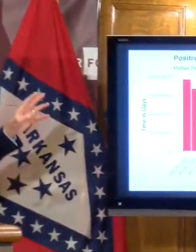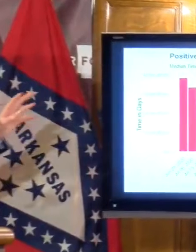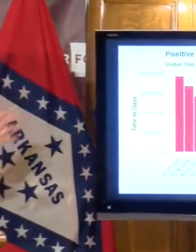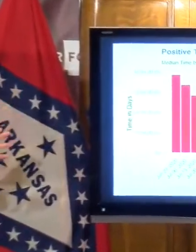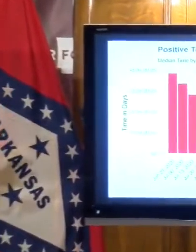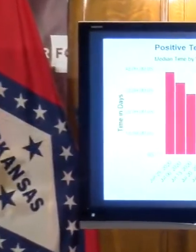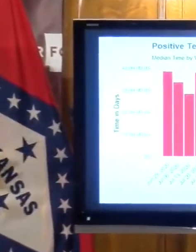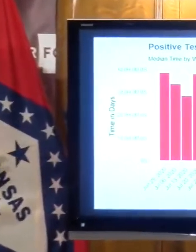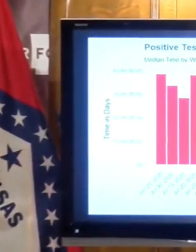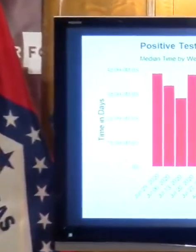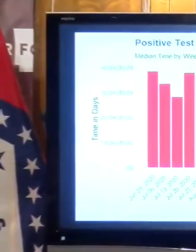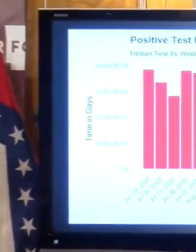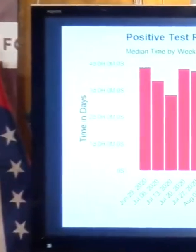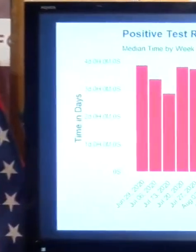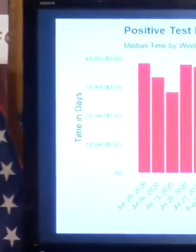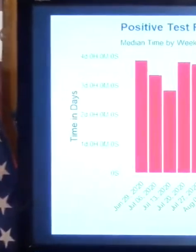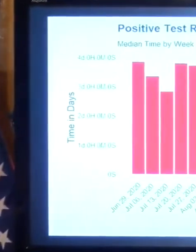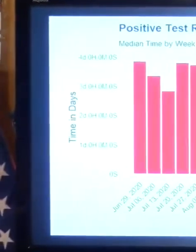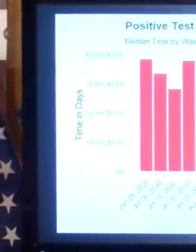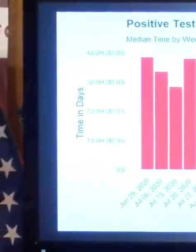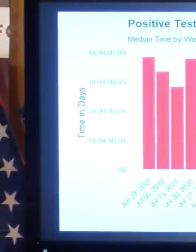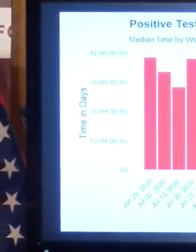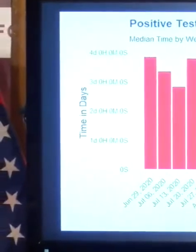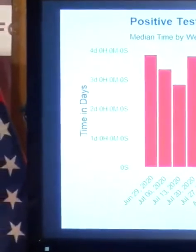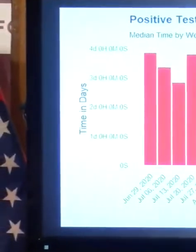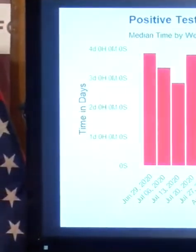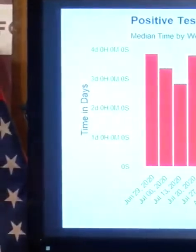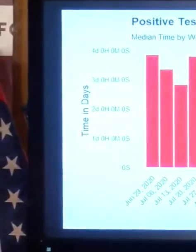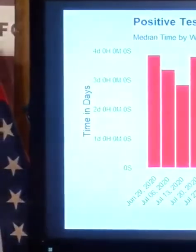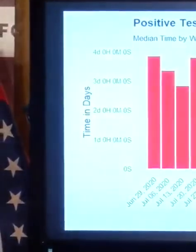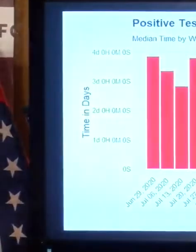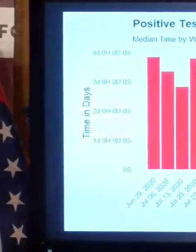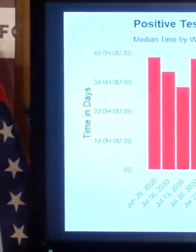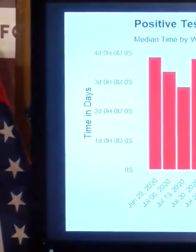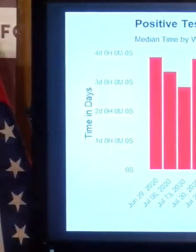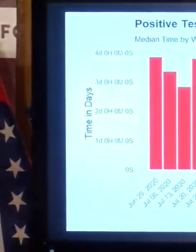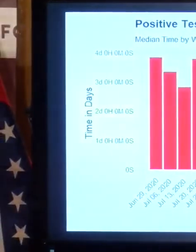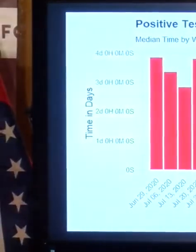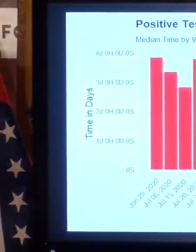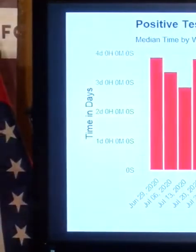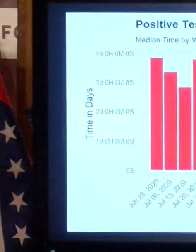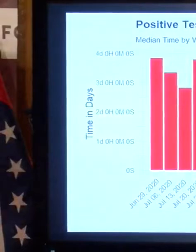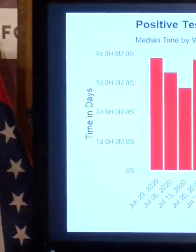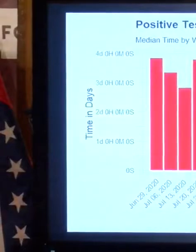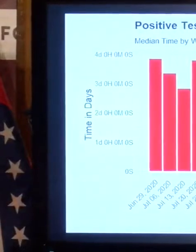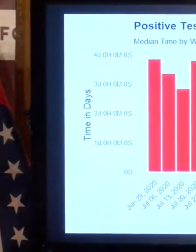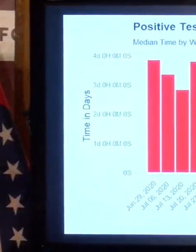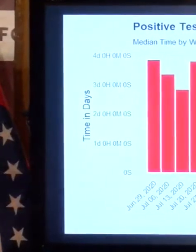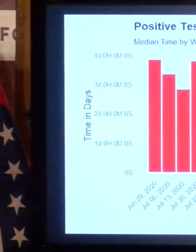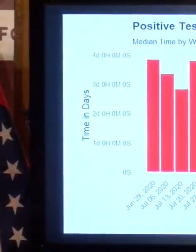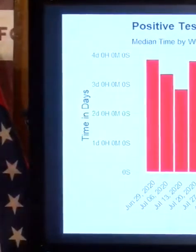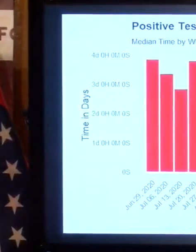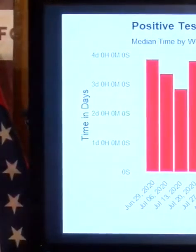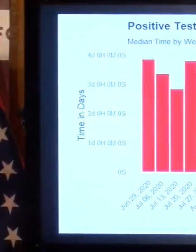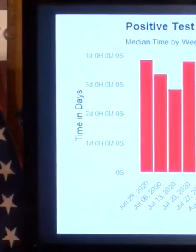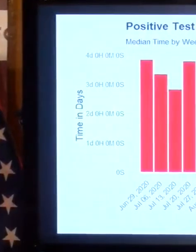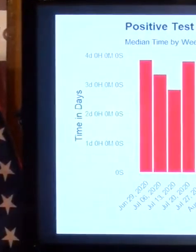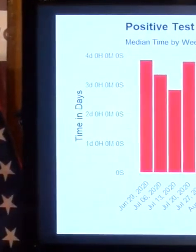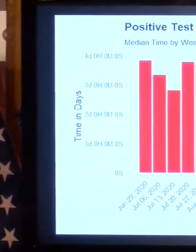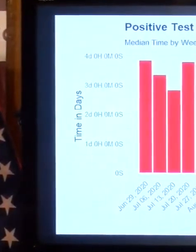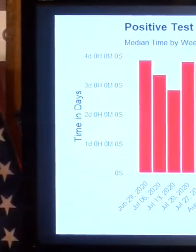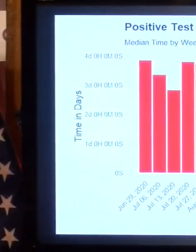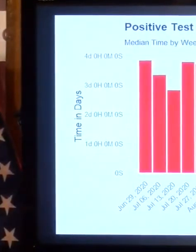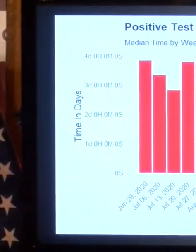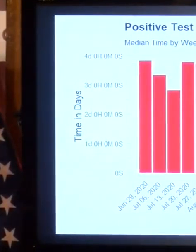again, and just another way to look at the same fact. And this is when you get the test reported to the contact